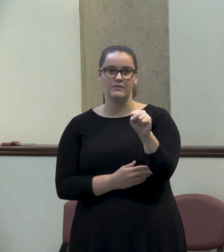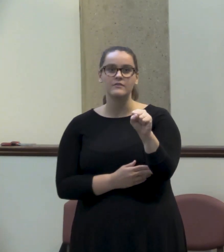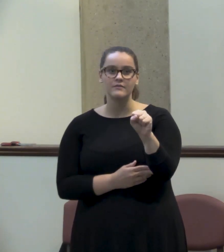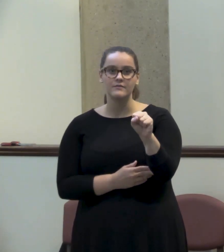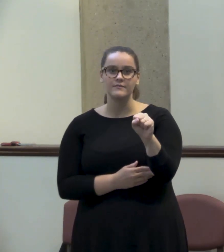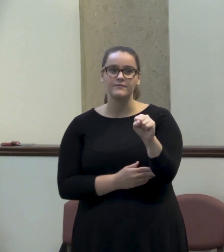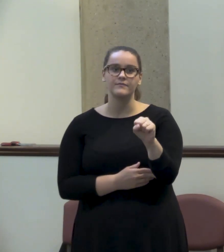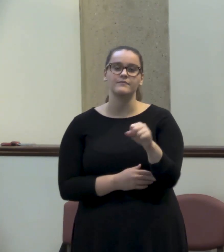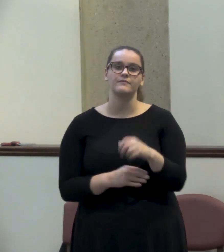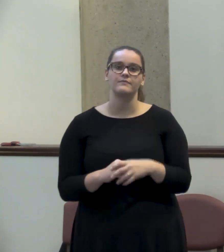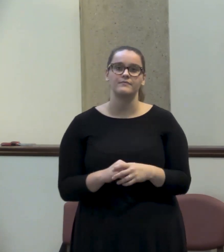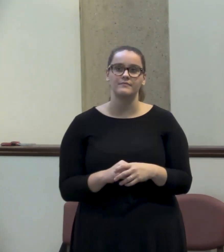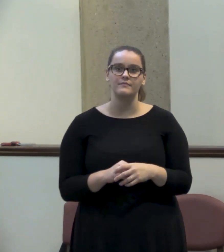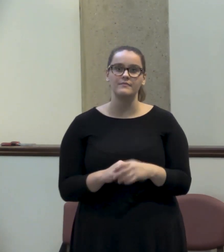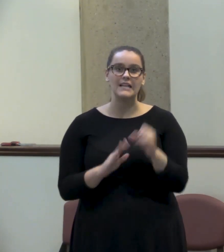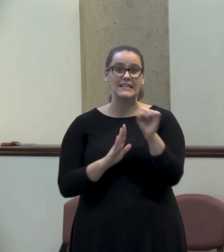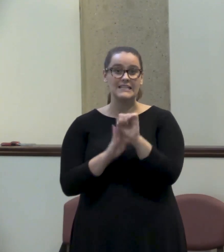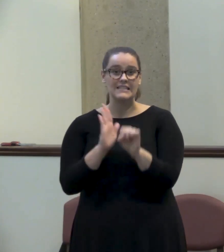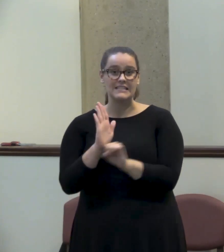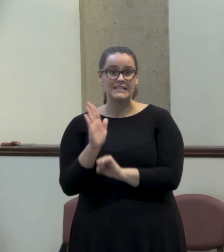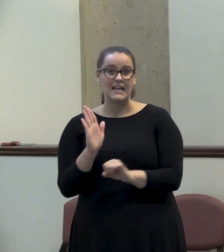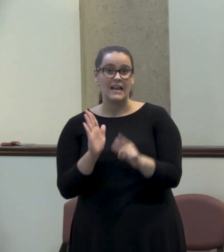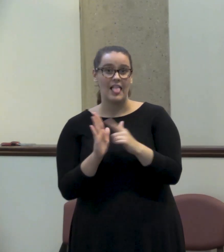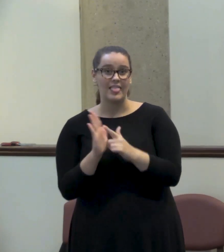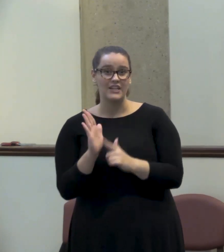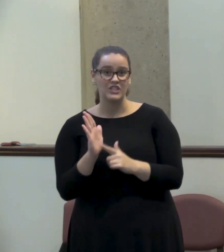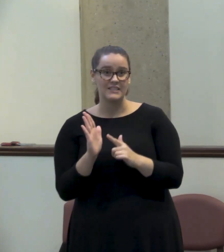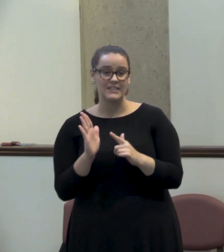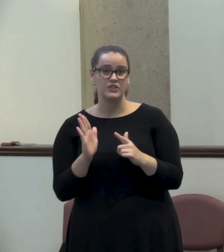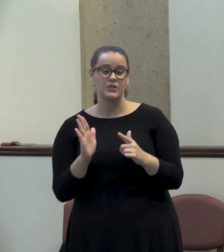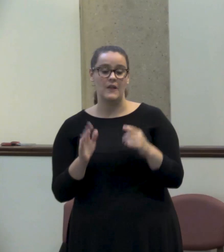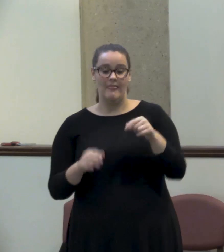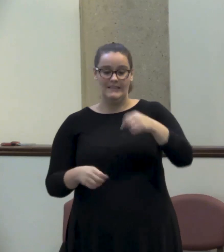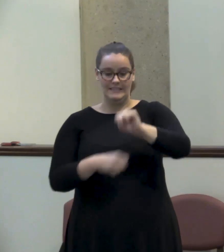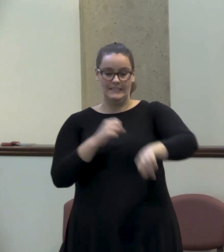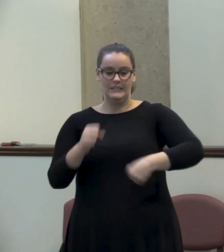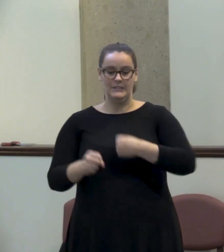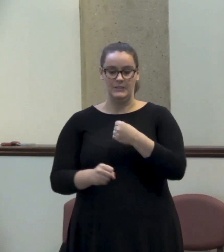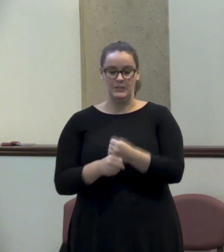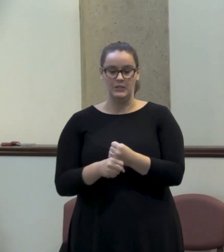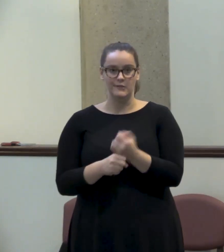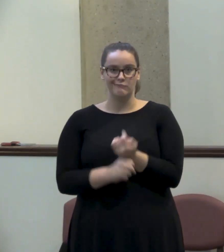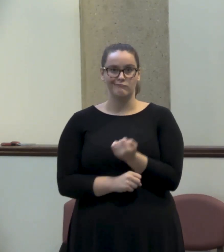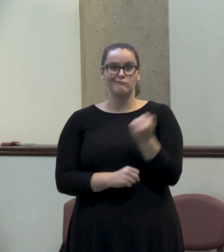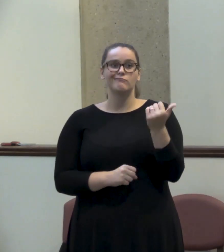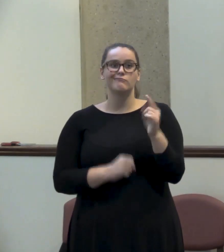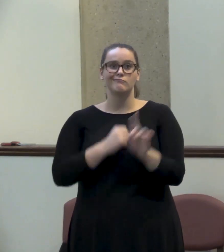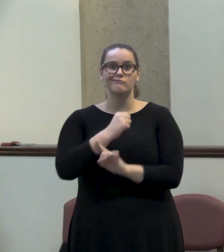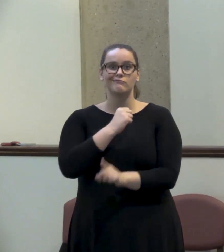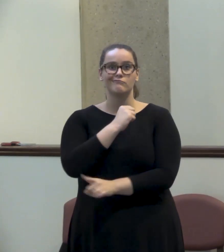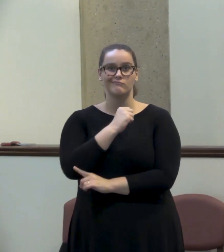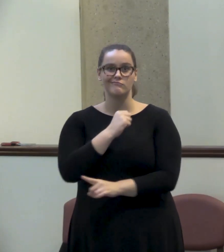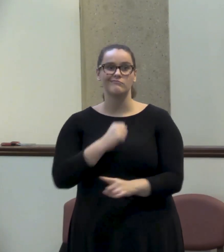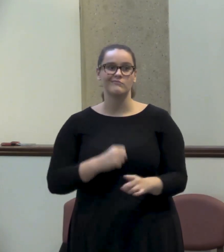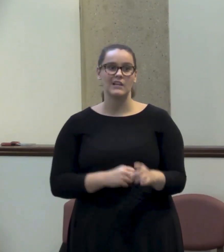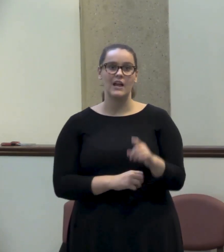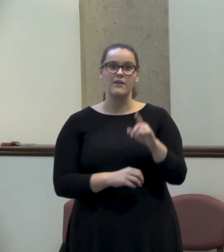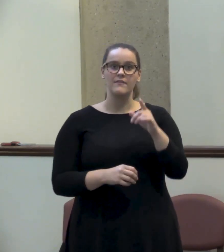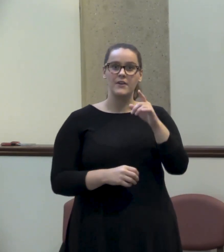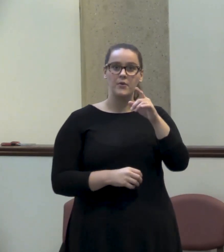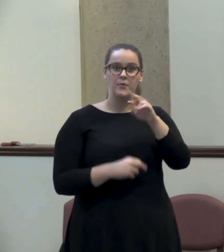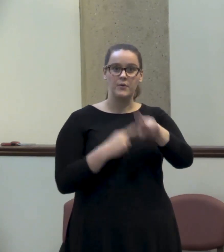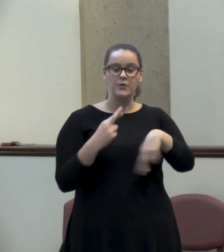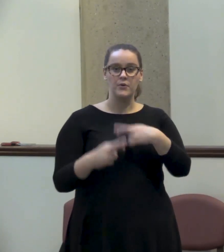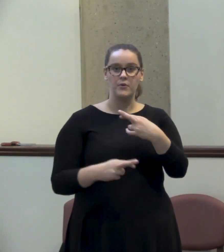Act, that's going to be in the state legislature again this year, that would take trash out of the renewable portfolio standard and also